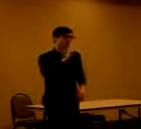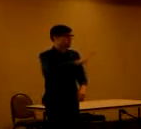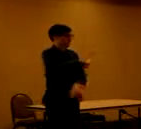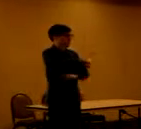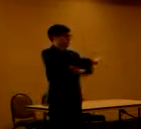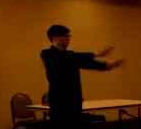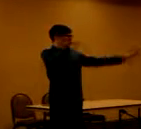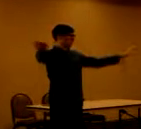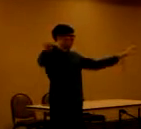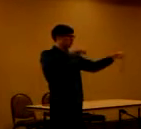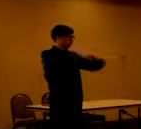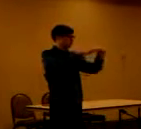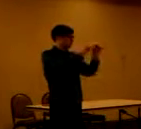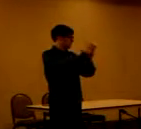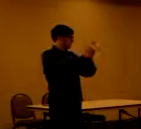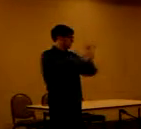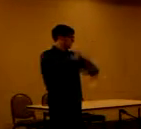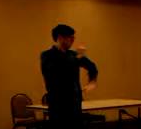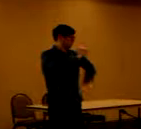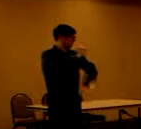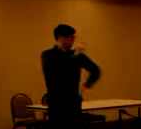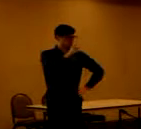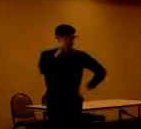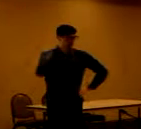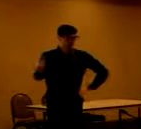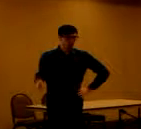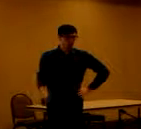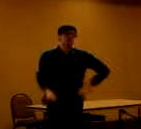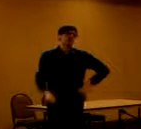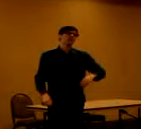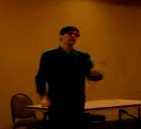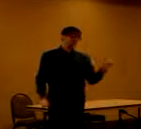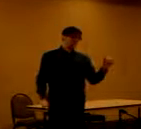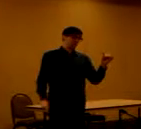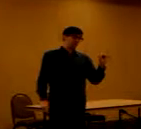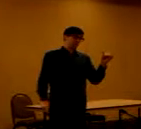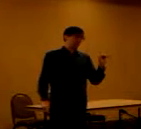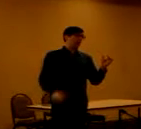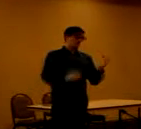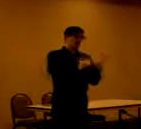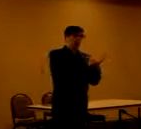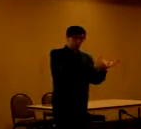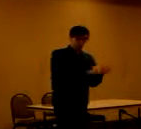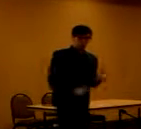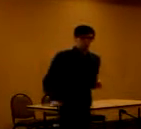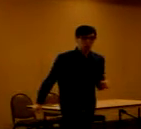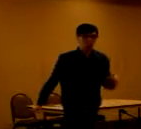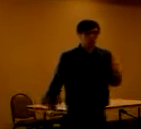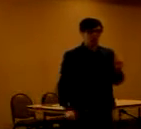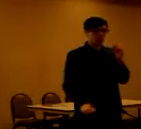No, if you're under 21, no. No, don't break the law. But drink, that will help.